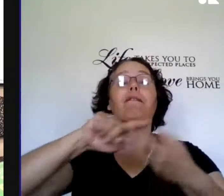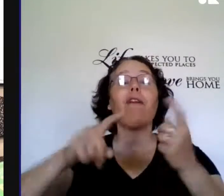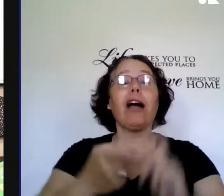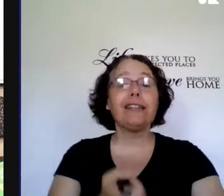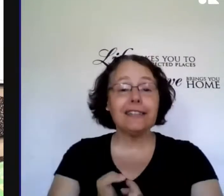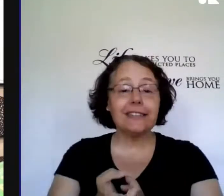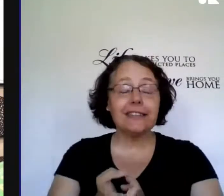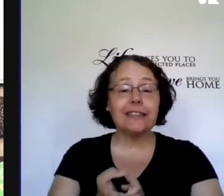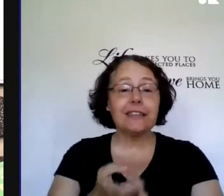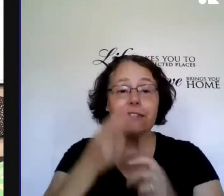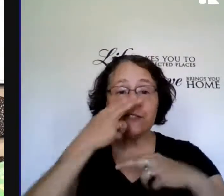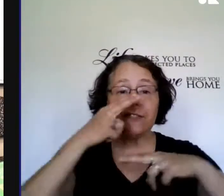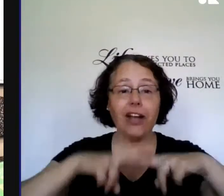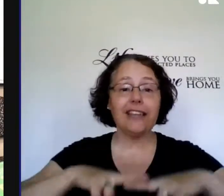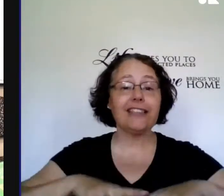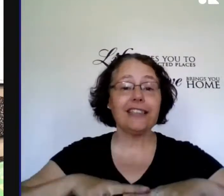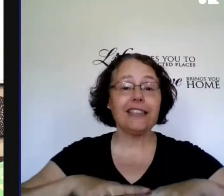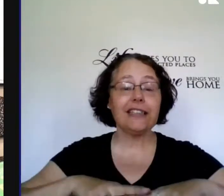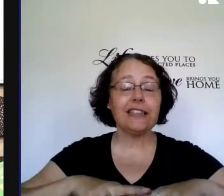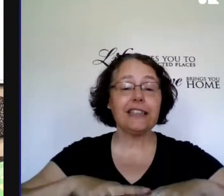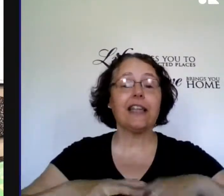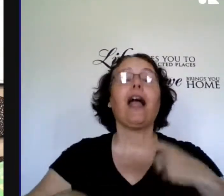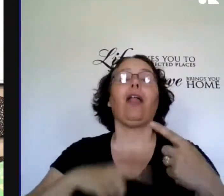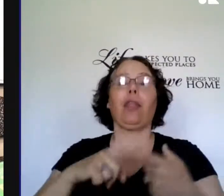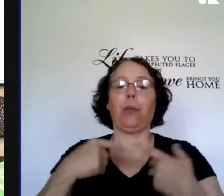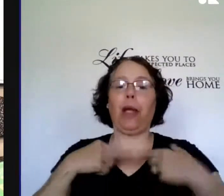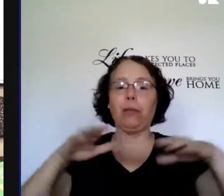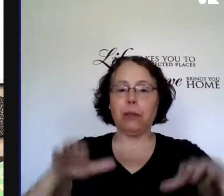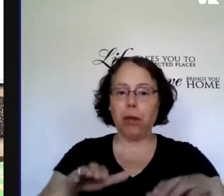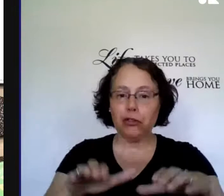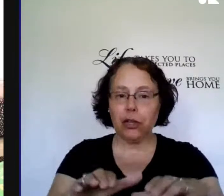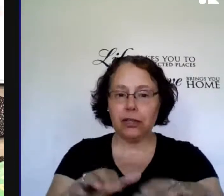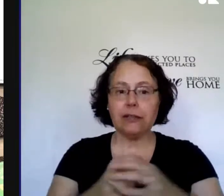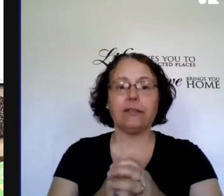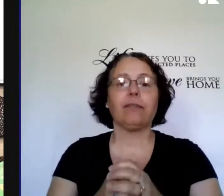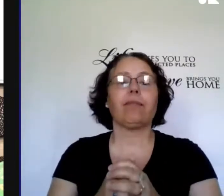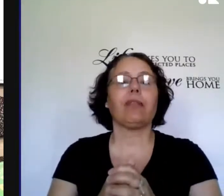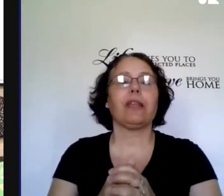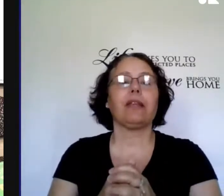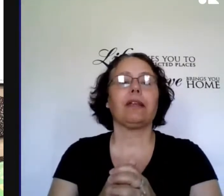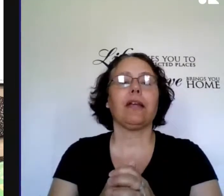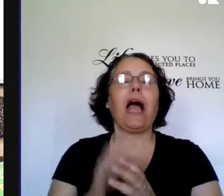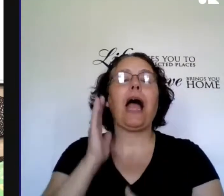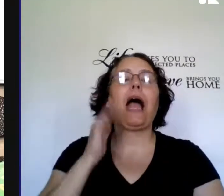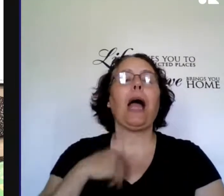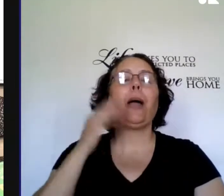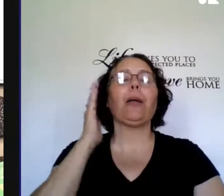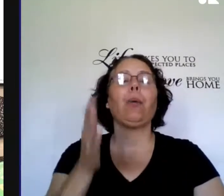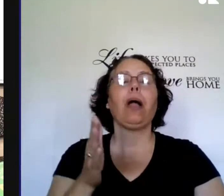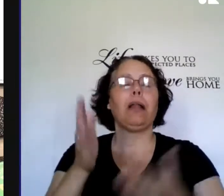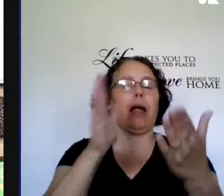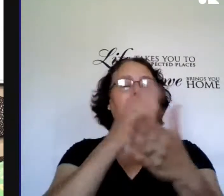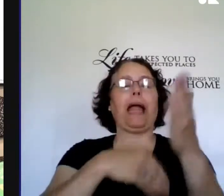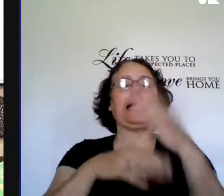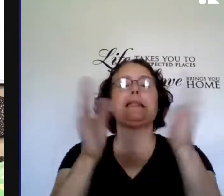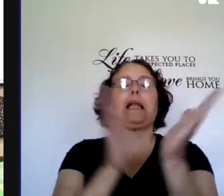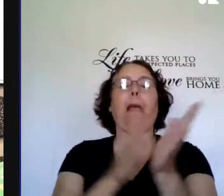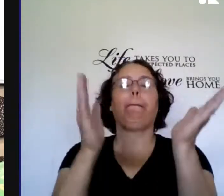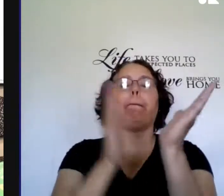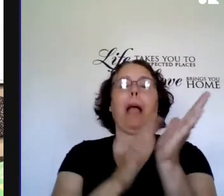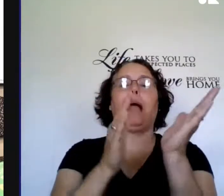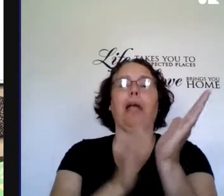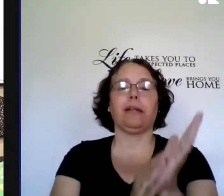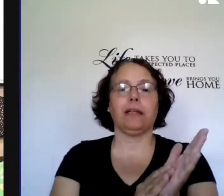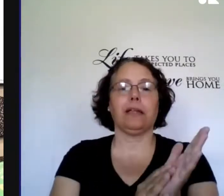And then we do some actions. I'm gonna clap my hands.